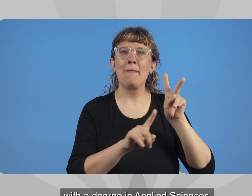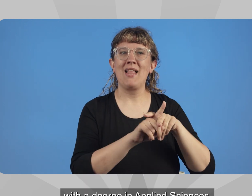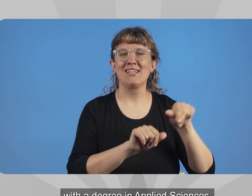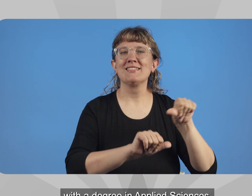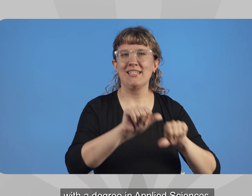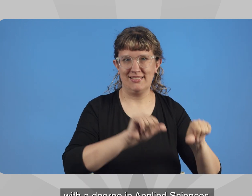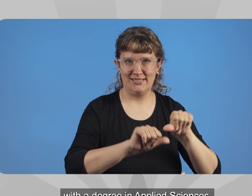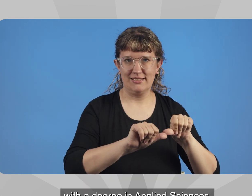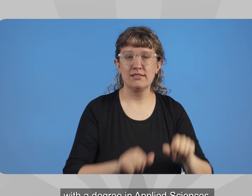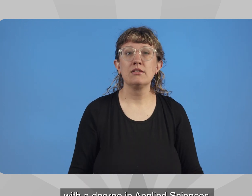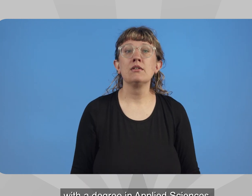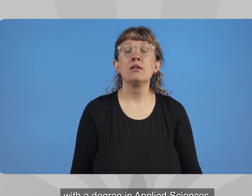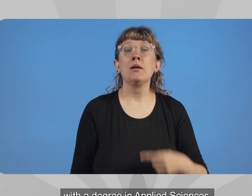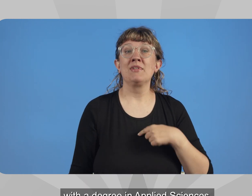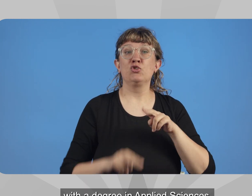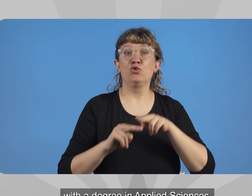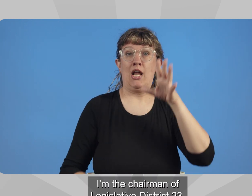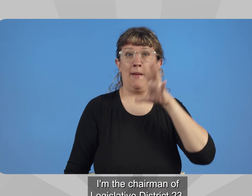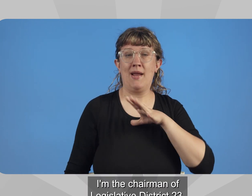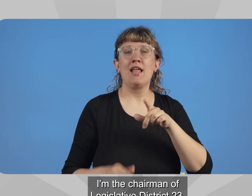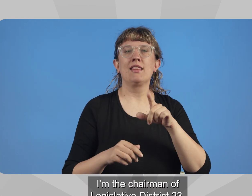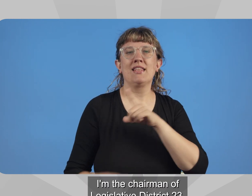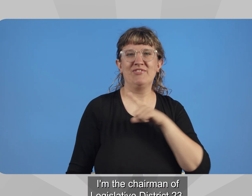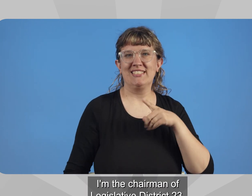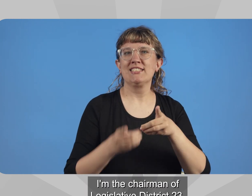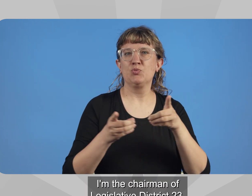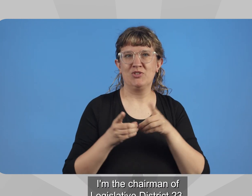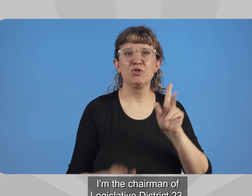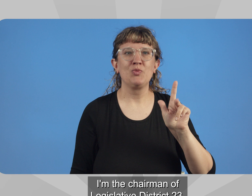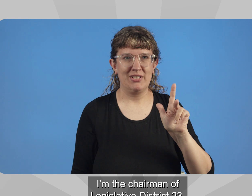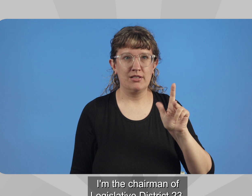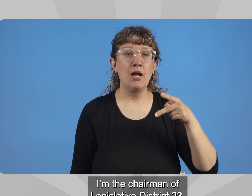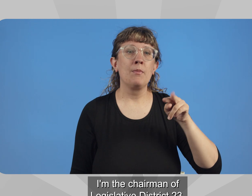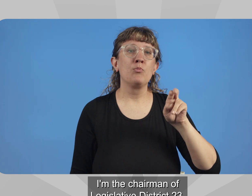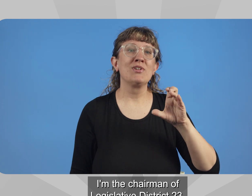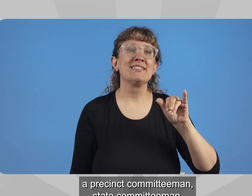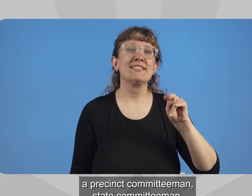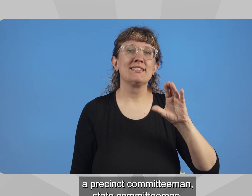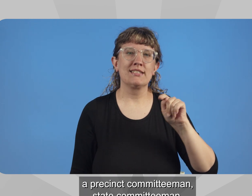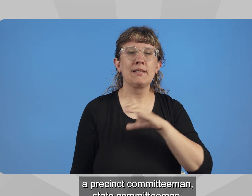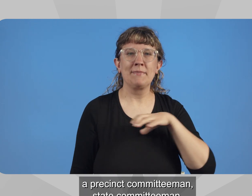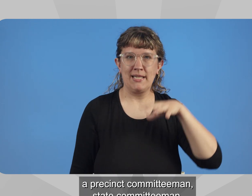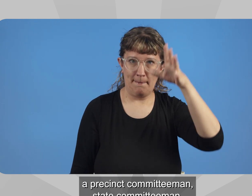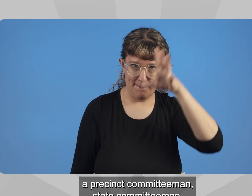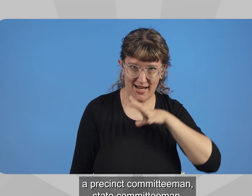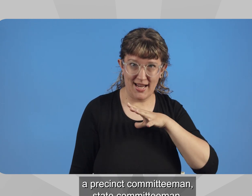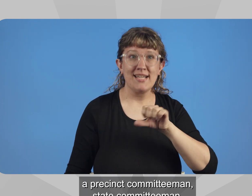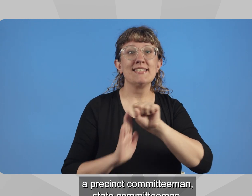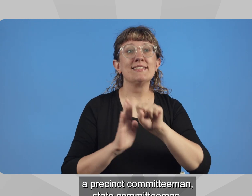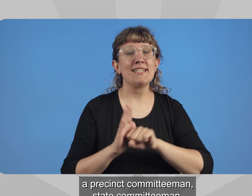with a degree in Applied Sciences. I am the chairman of Legislative District 23, a precinct